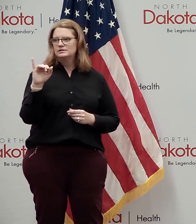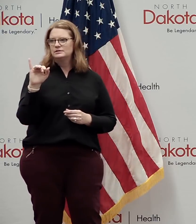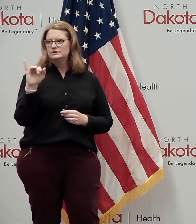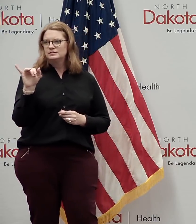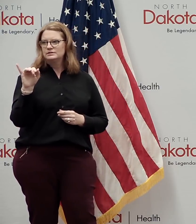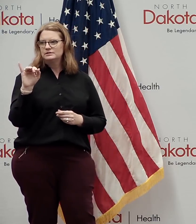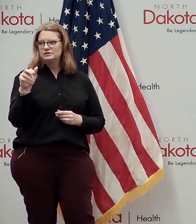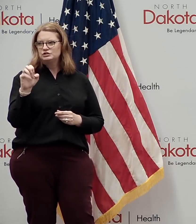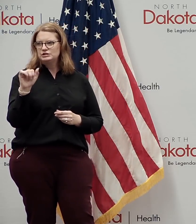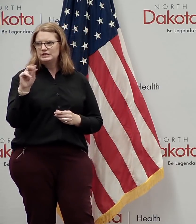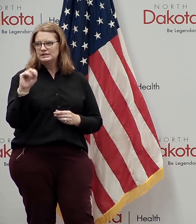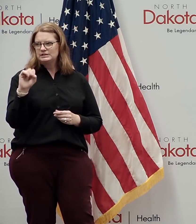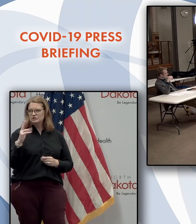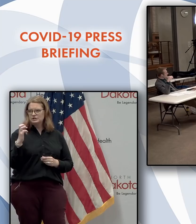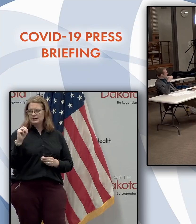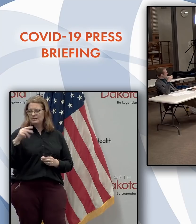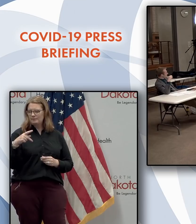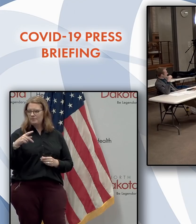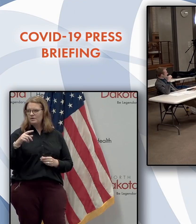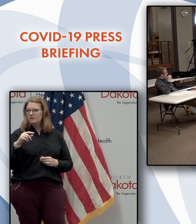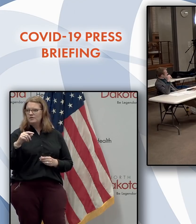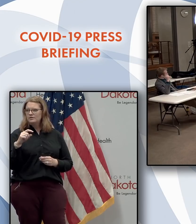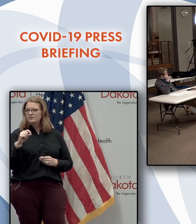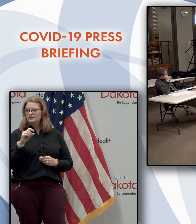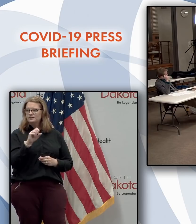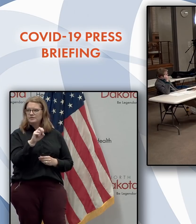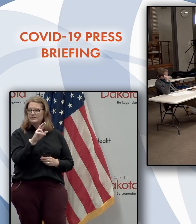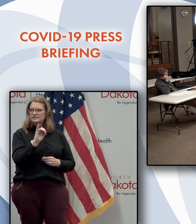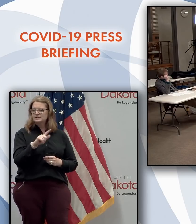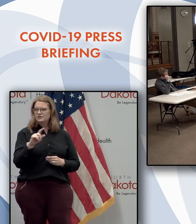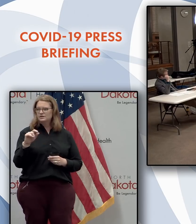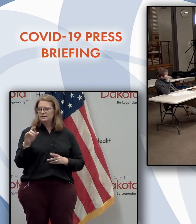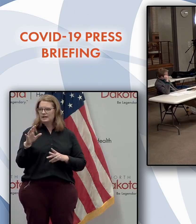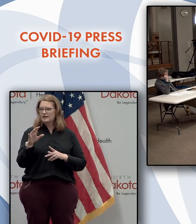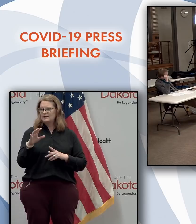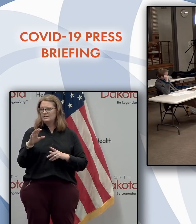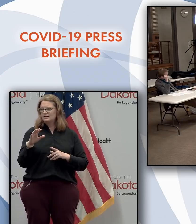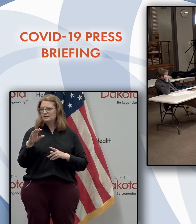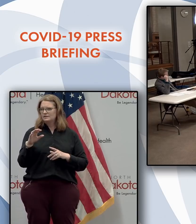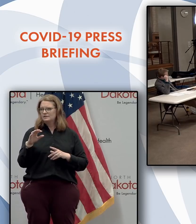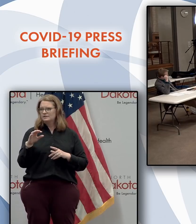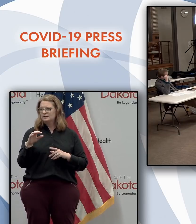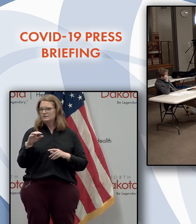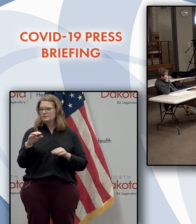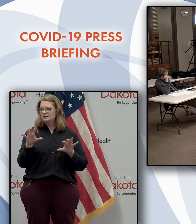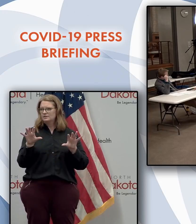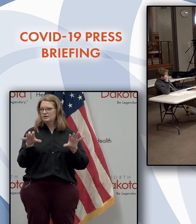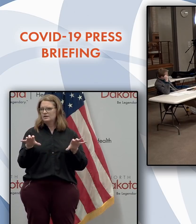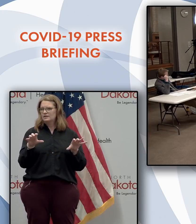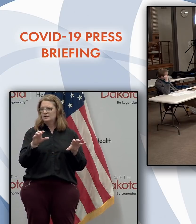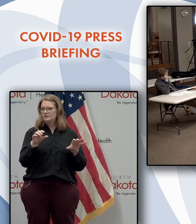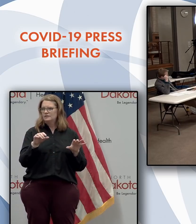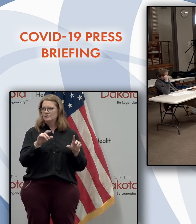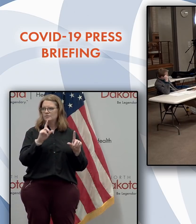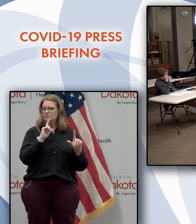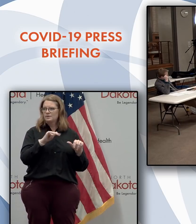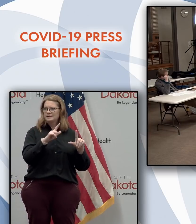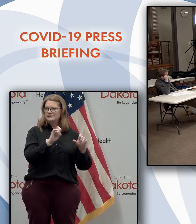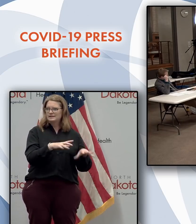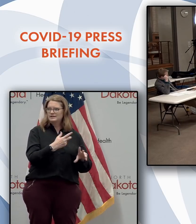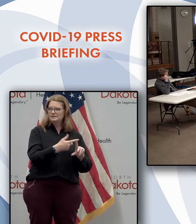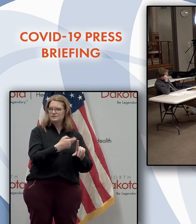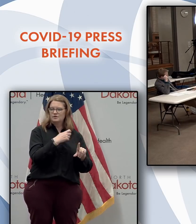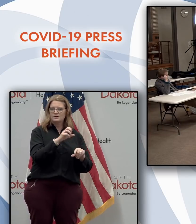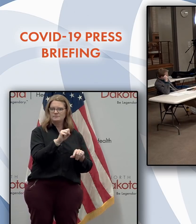Radio group on reporting serial testing versus unique individuals. Why aren't we breaking those numbers out, reporting how many tests come from